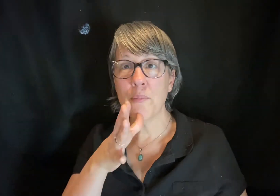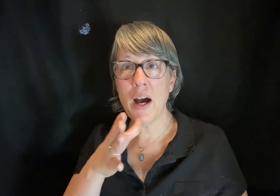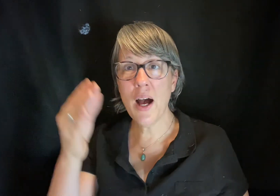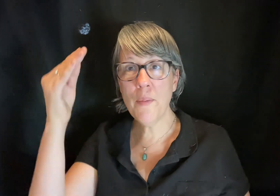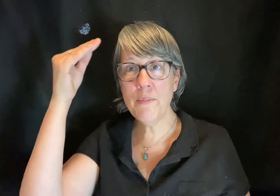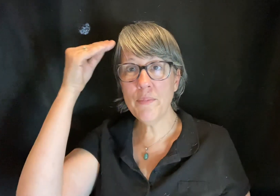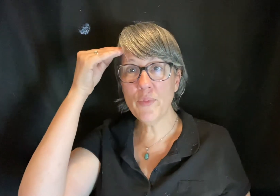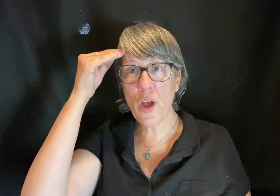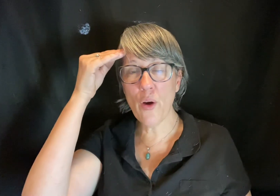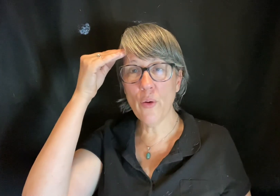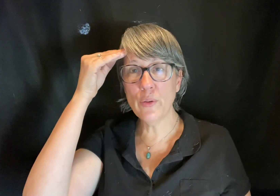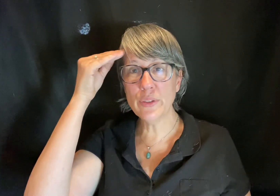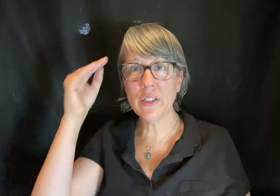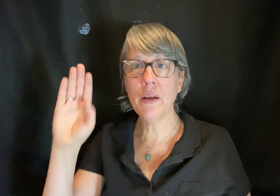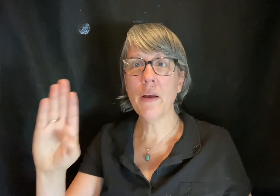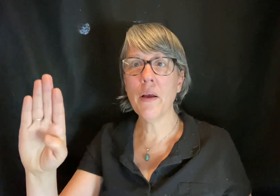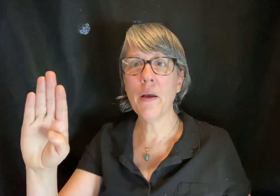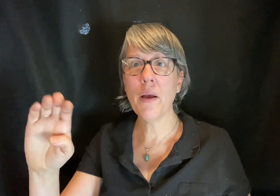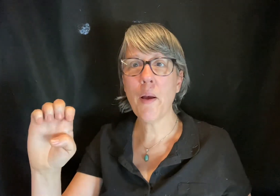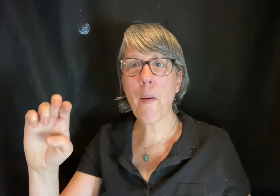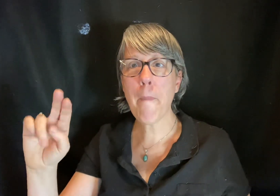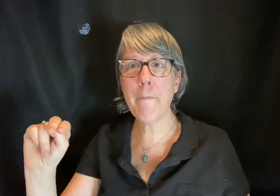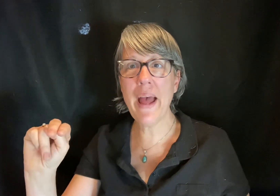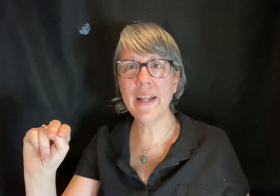Mom knows Ben.